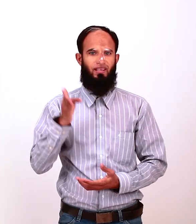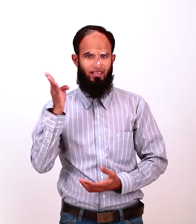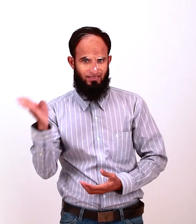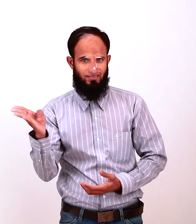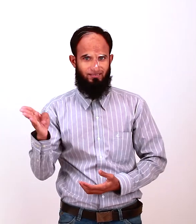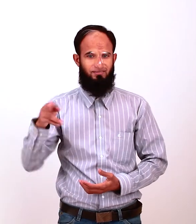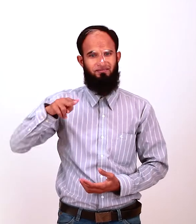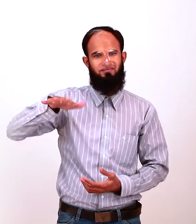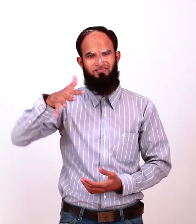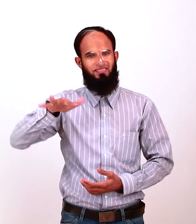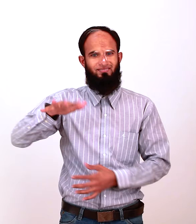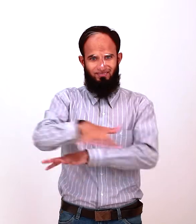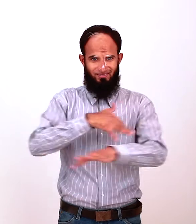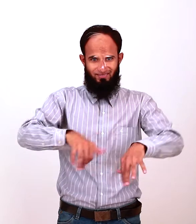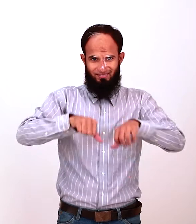You might be able to hold your breath for 1 minute,